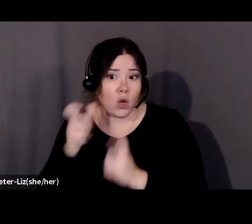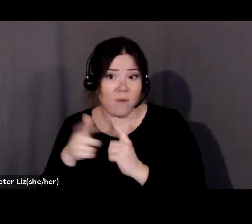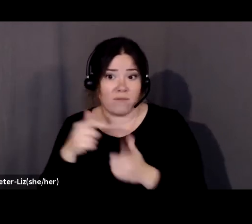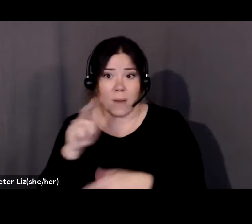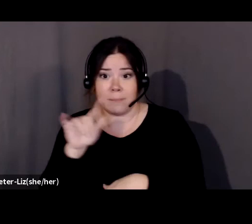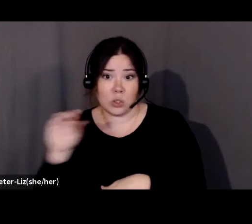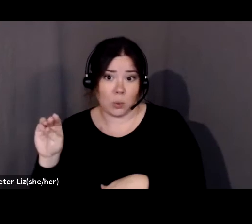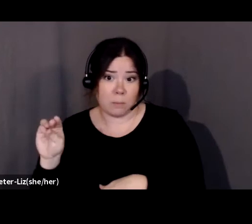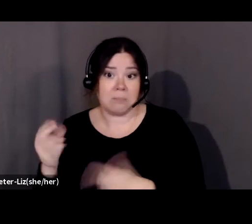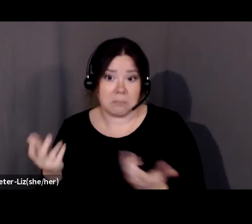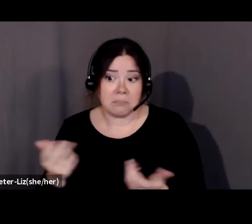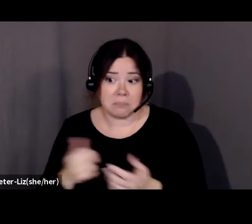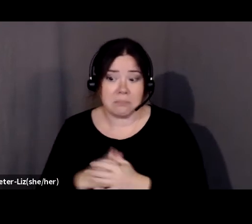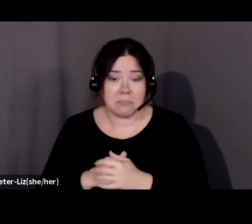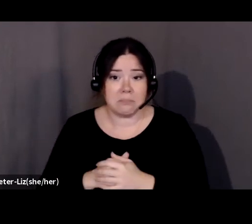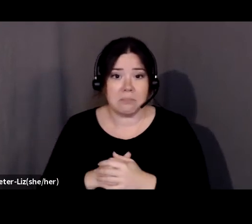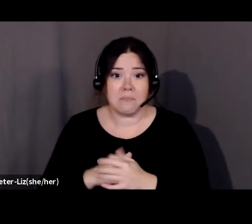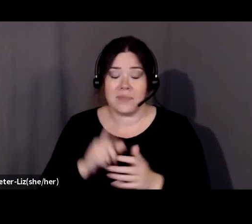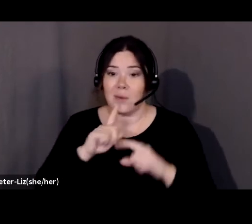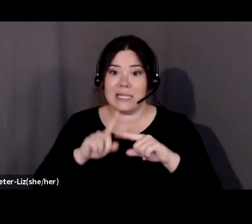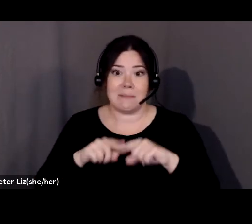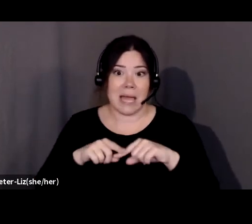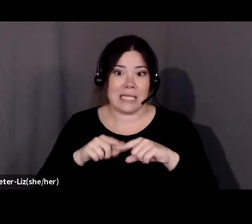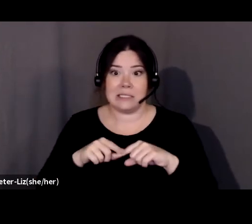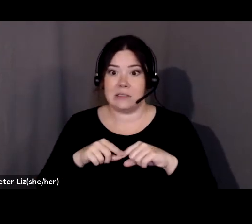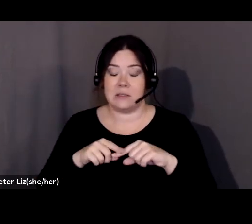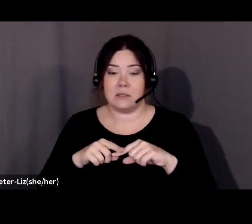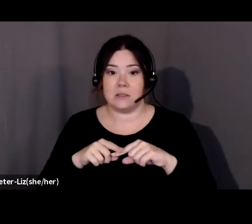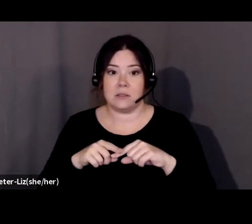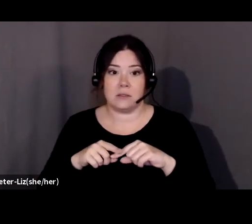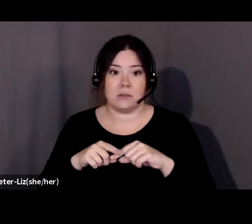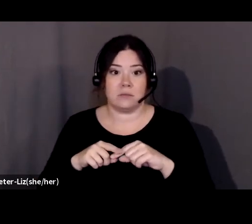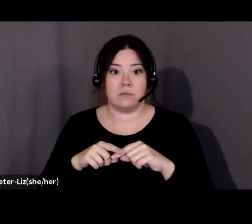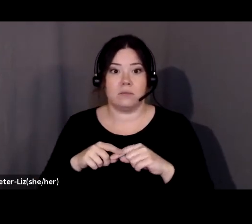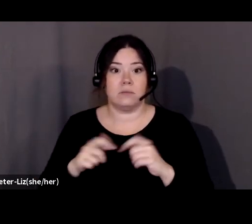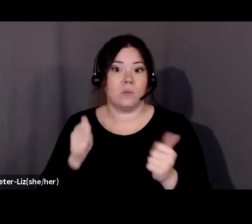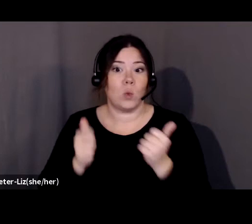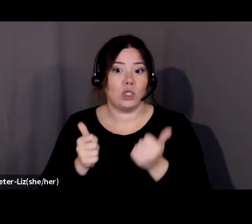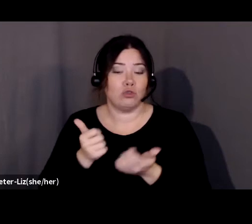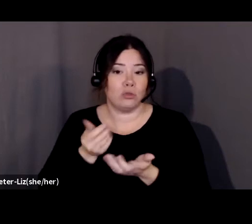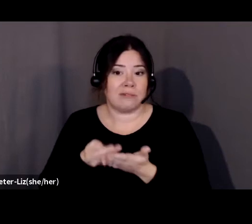So it's dependent on what financially